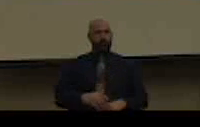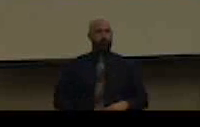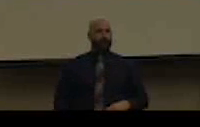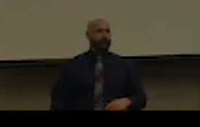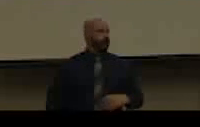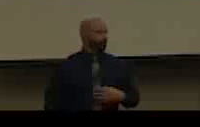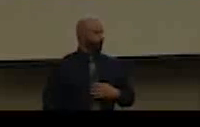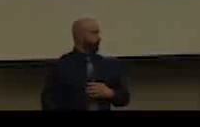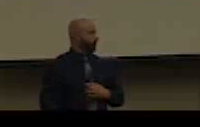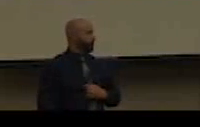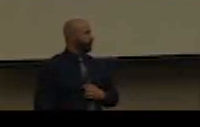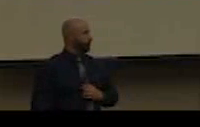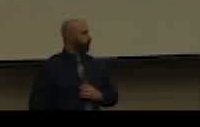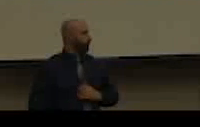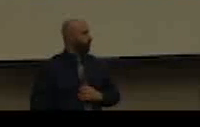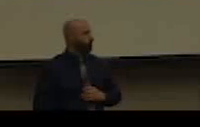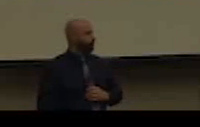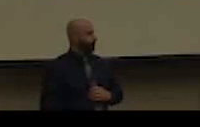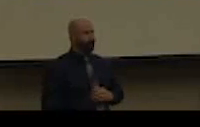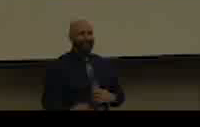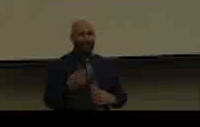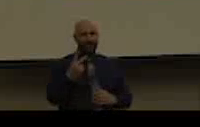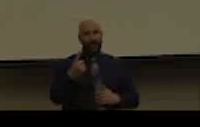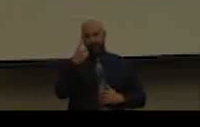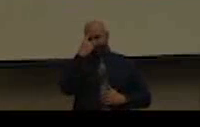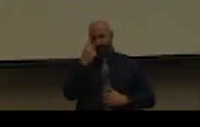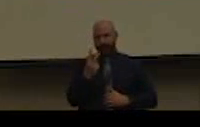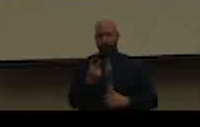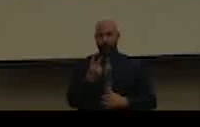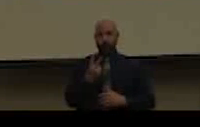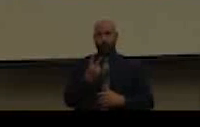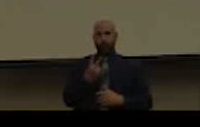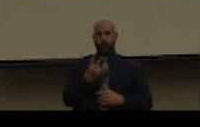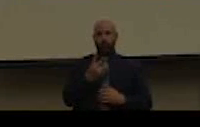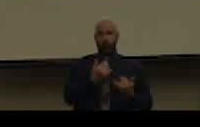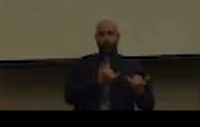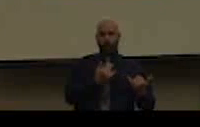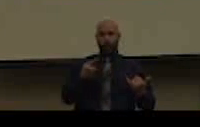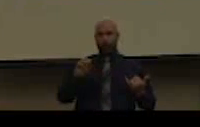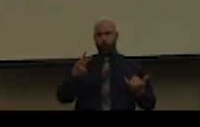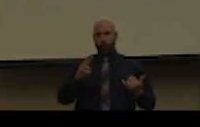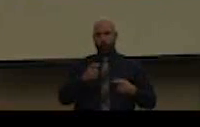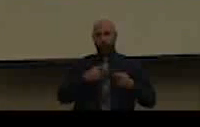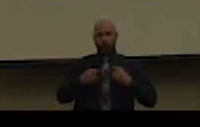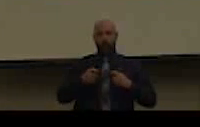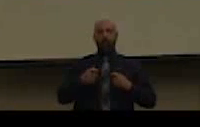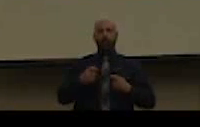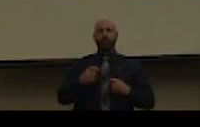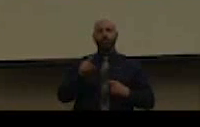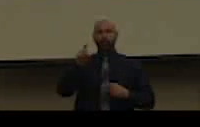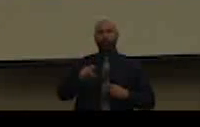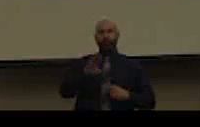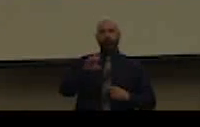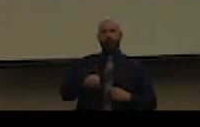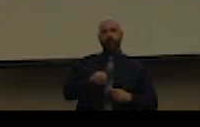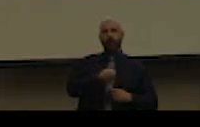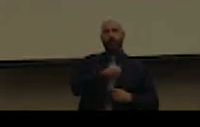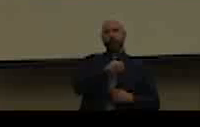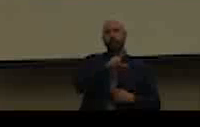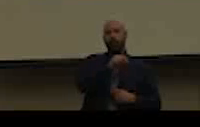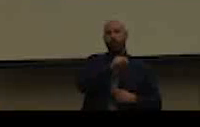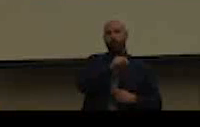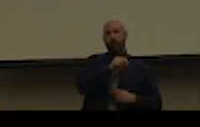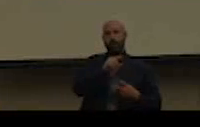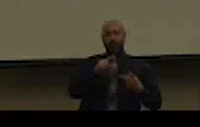Those two are switched. So just, it should be 22 and 2250? Yes. Okay. Yes, thank you. Yes, nobody's rate is going